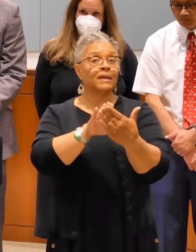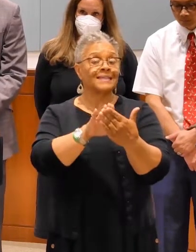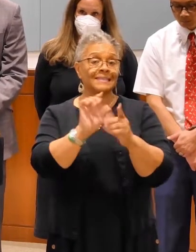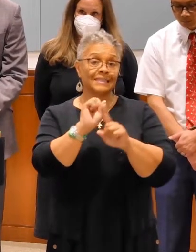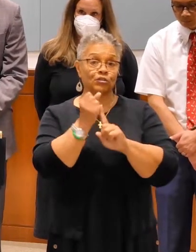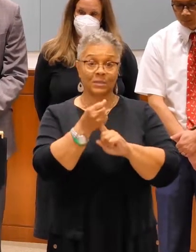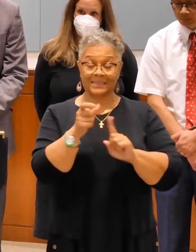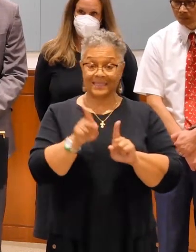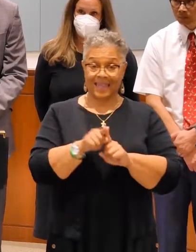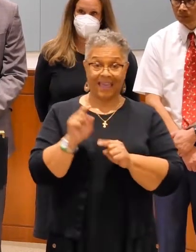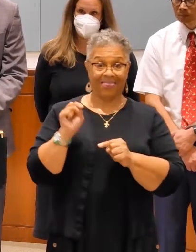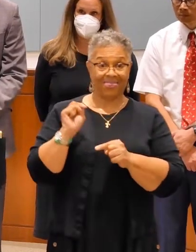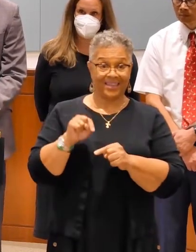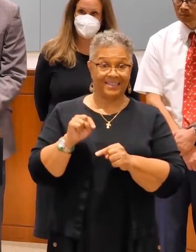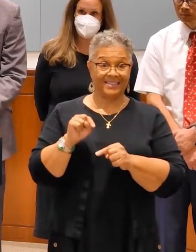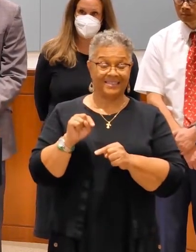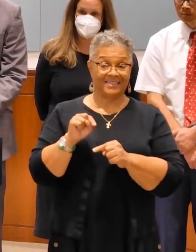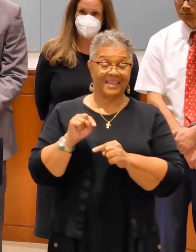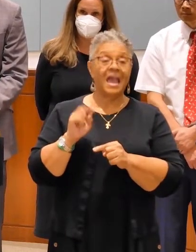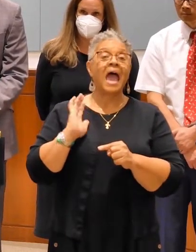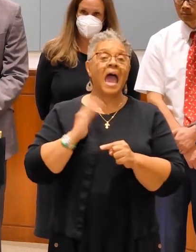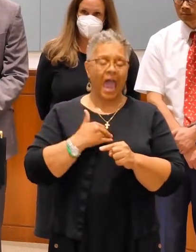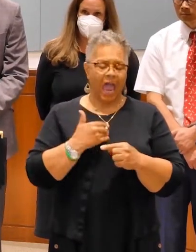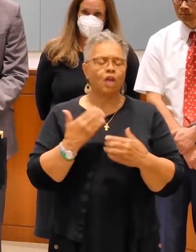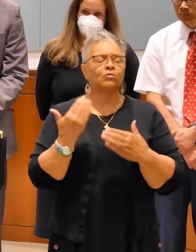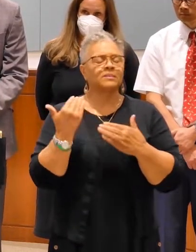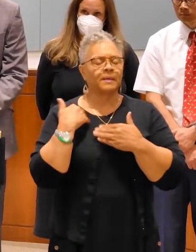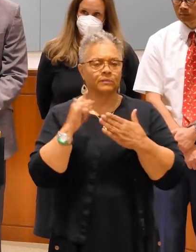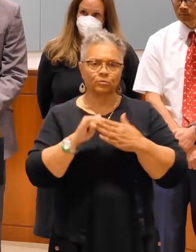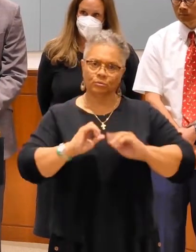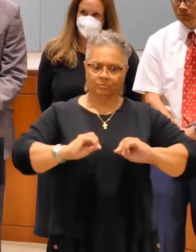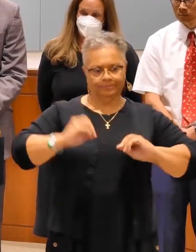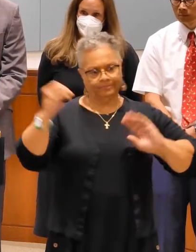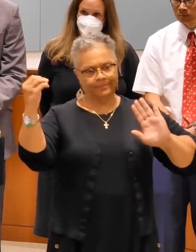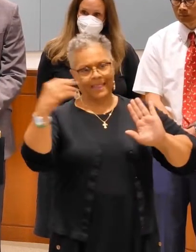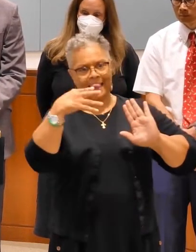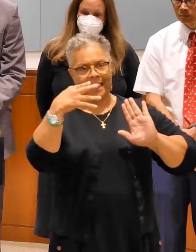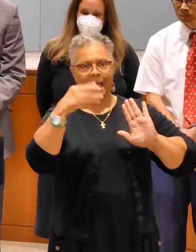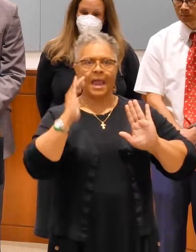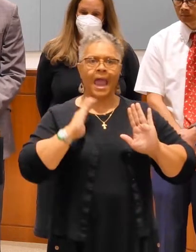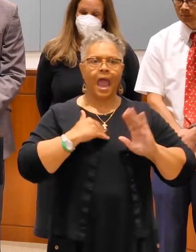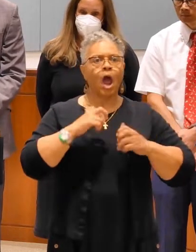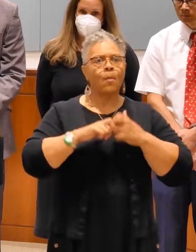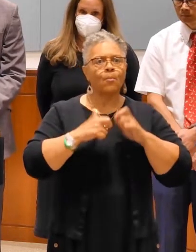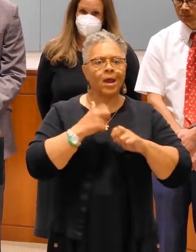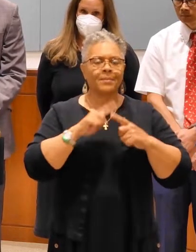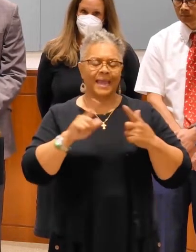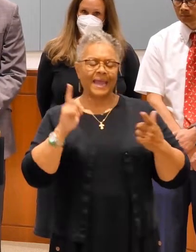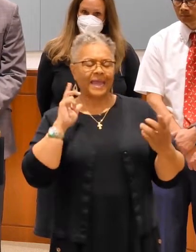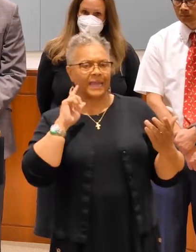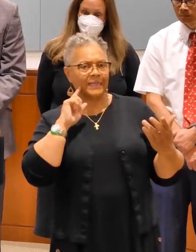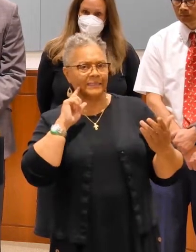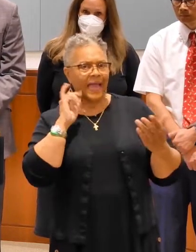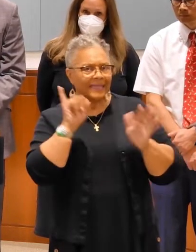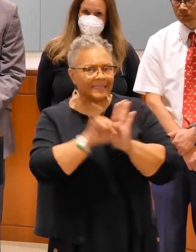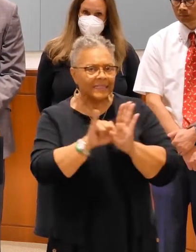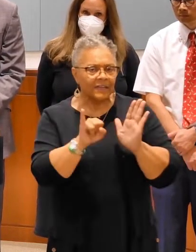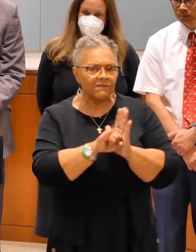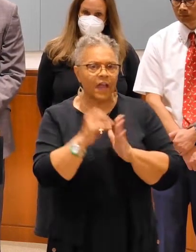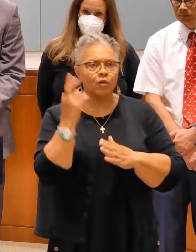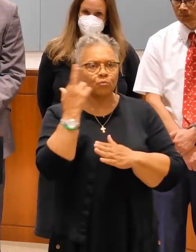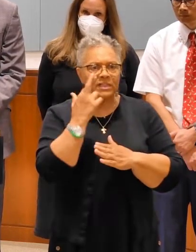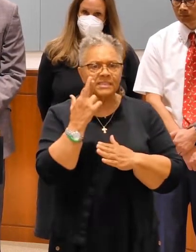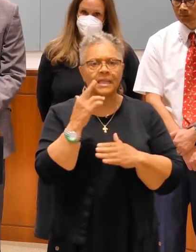as this, it is our responsibility to shine the light on our problem and identify reasons and ways